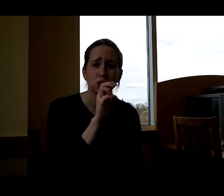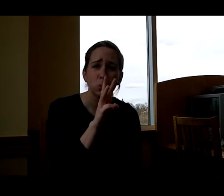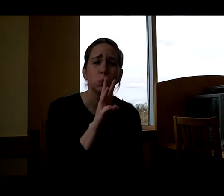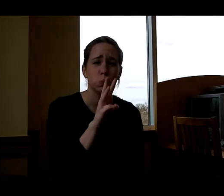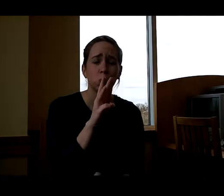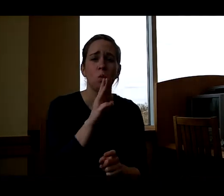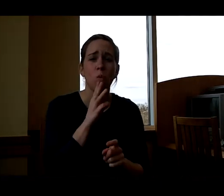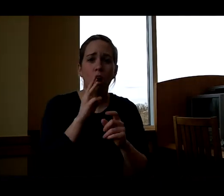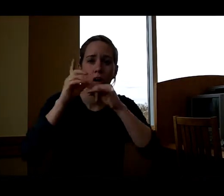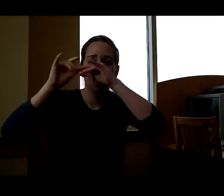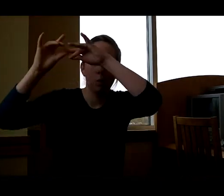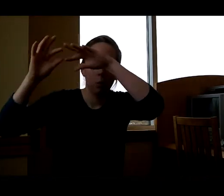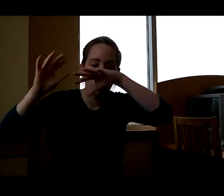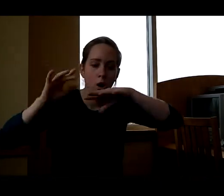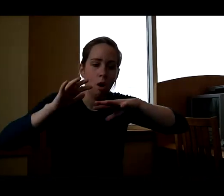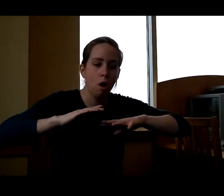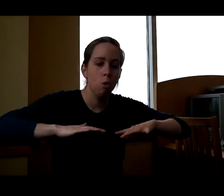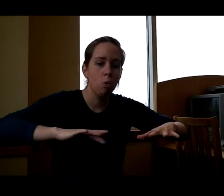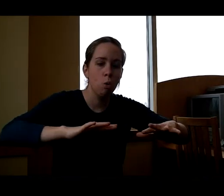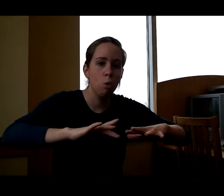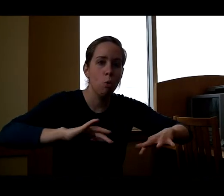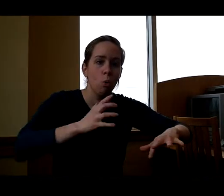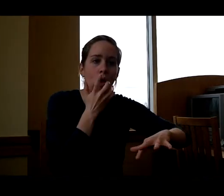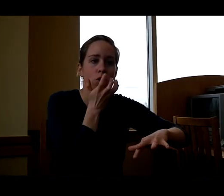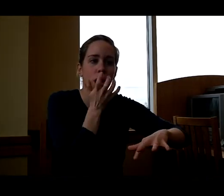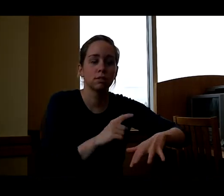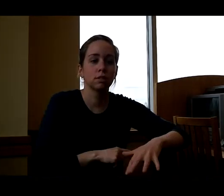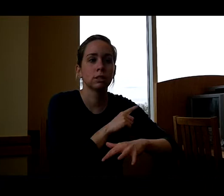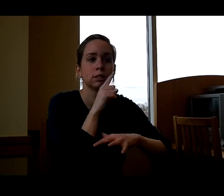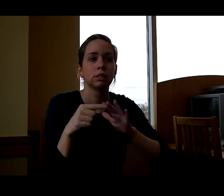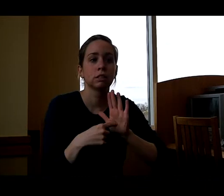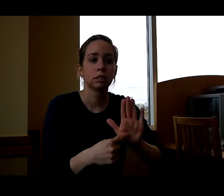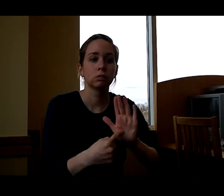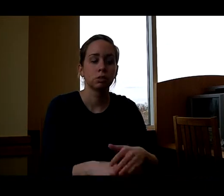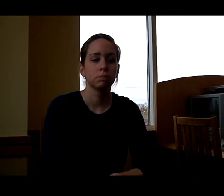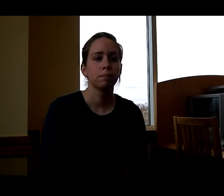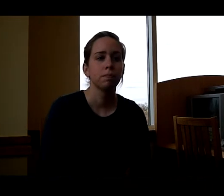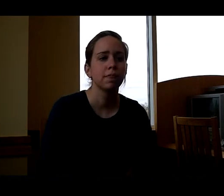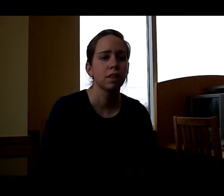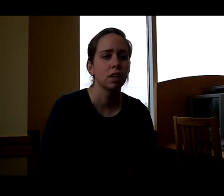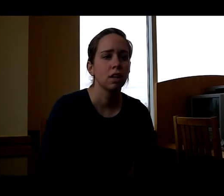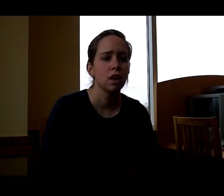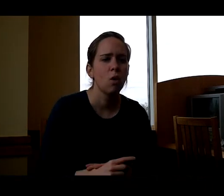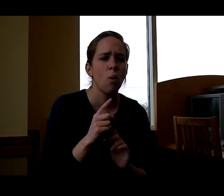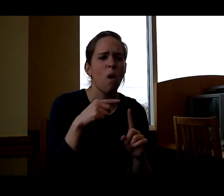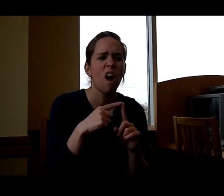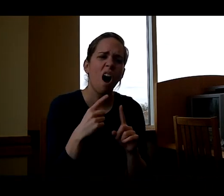grass. That's one example. Another example of condensation, I'm sure you've all experienced. Nathan? When it's cold